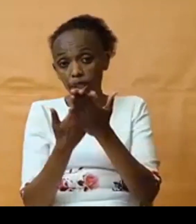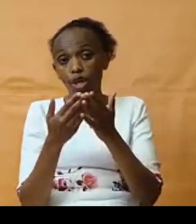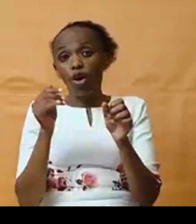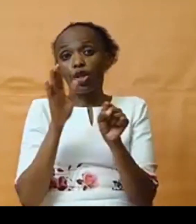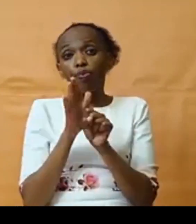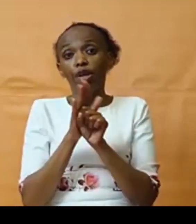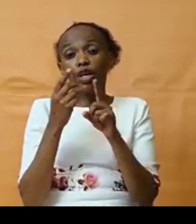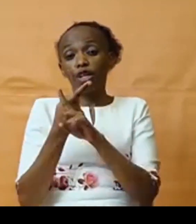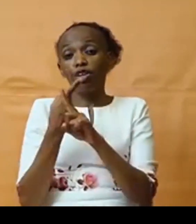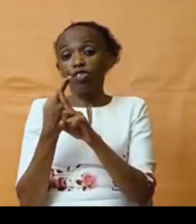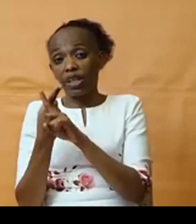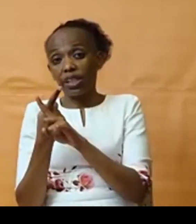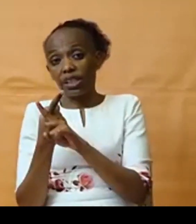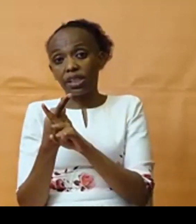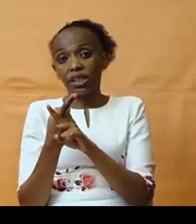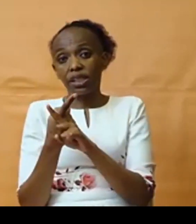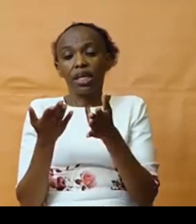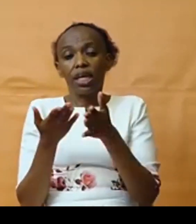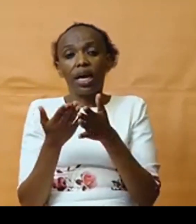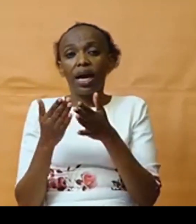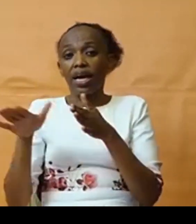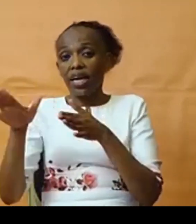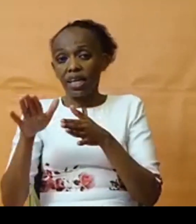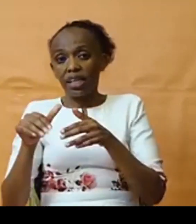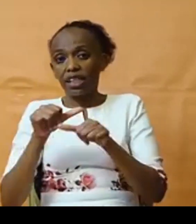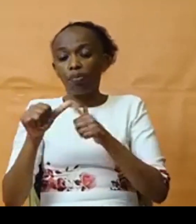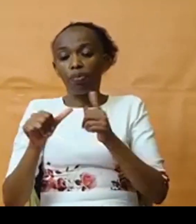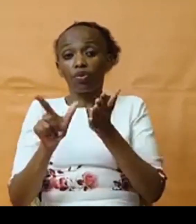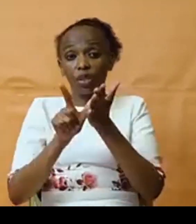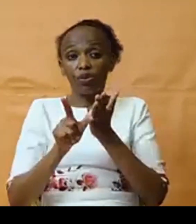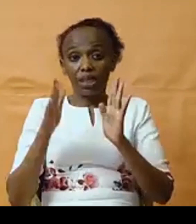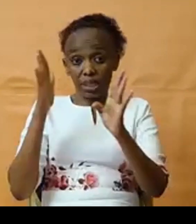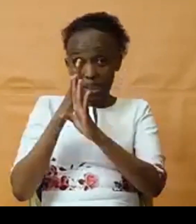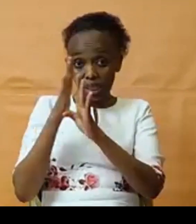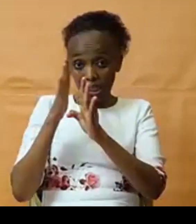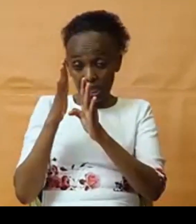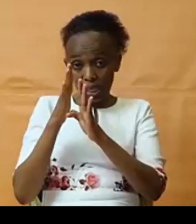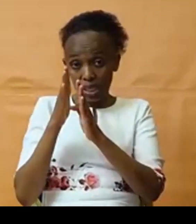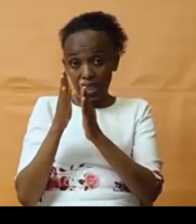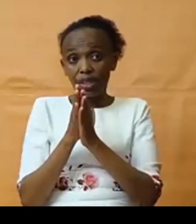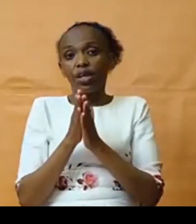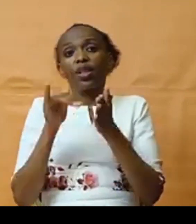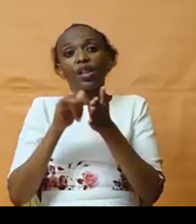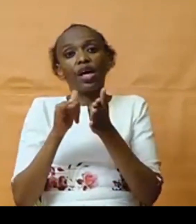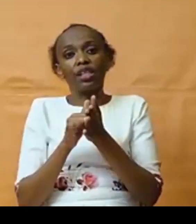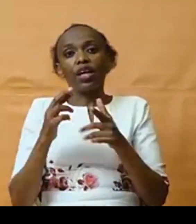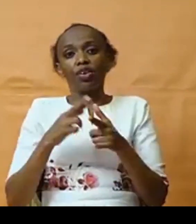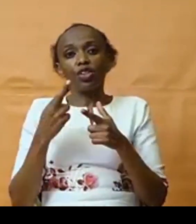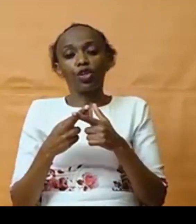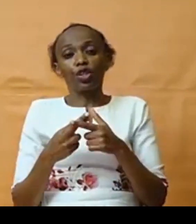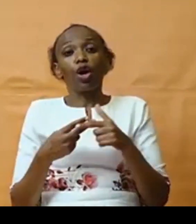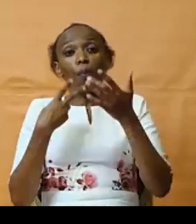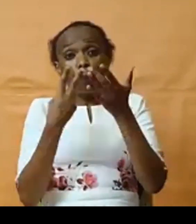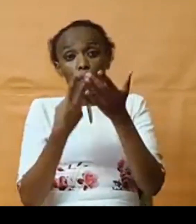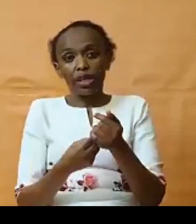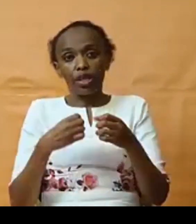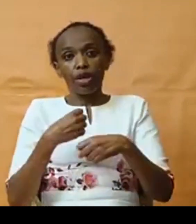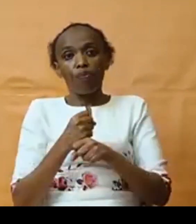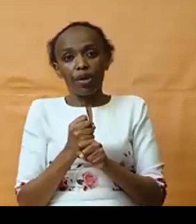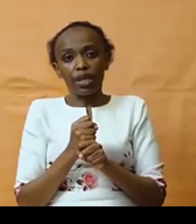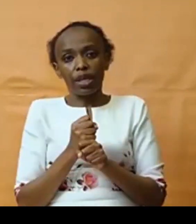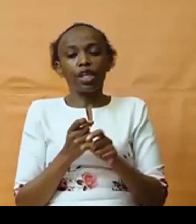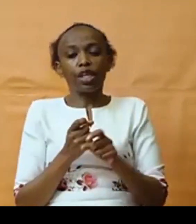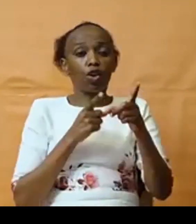many different types of investors, a lot of this debt is also hidden or wrapped up in complex loans, such as resource-backed loans, making